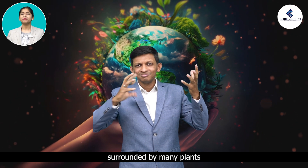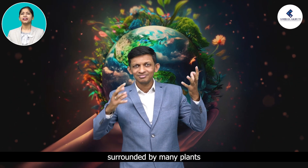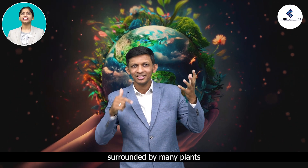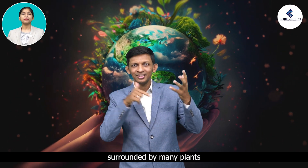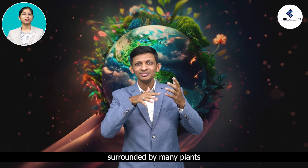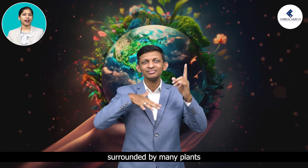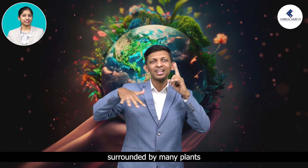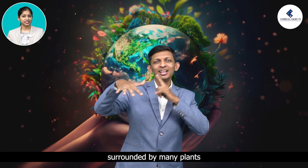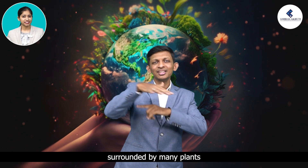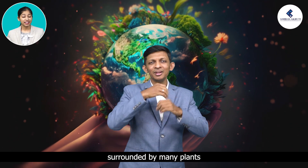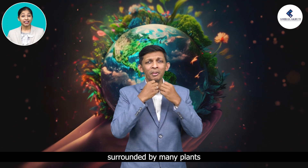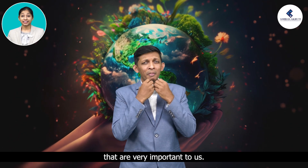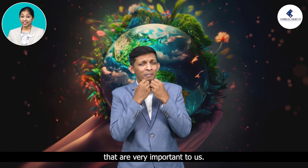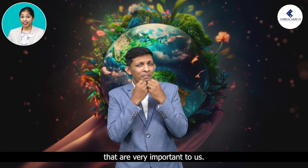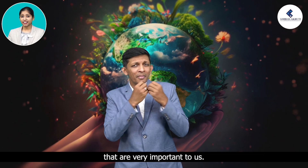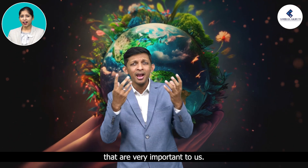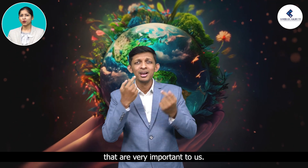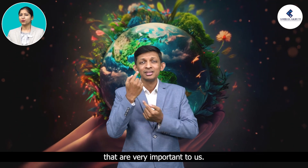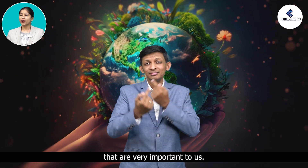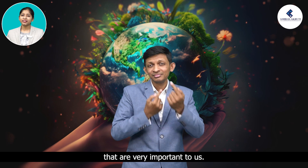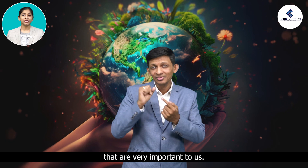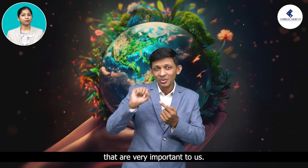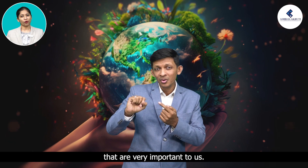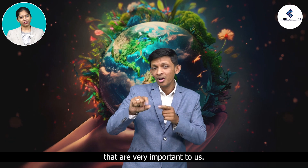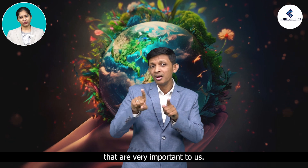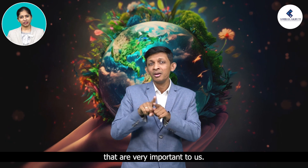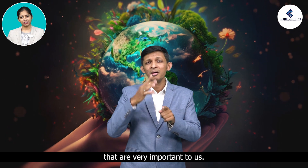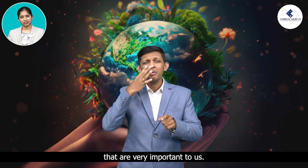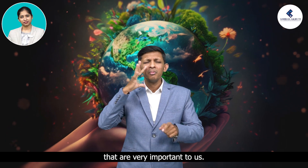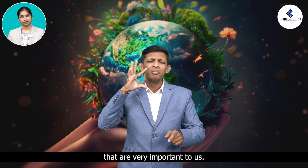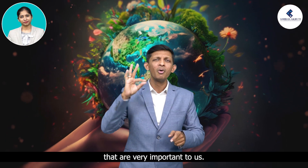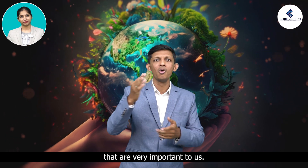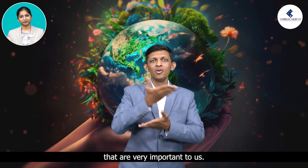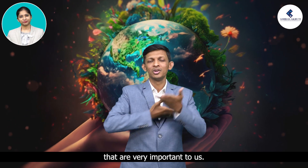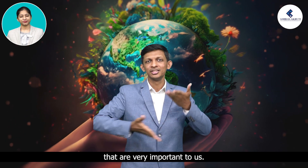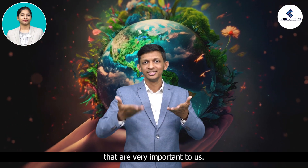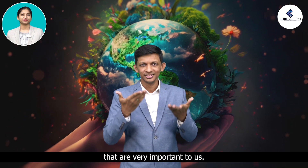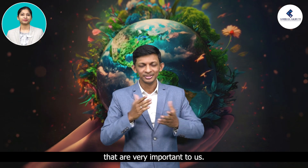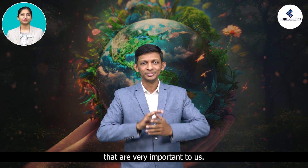by many planets that are very important to us.